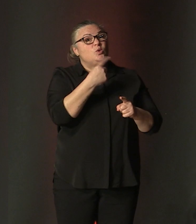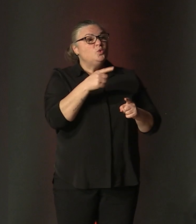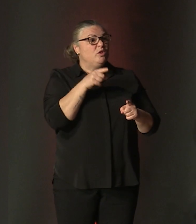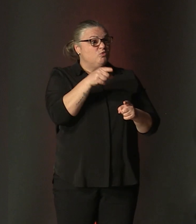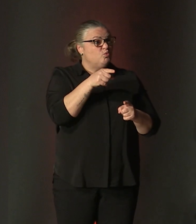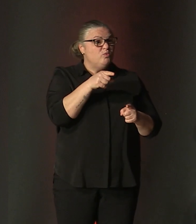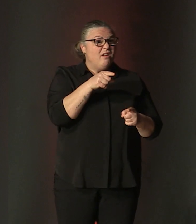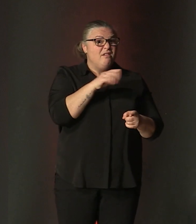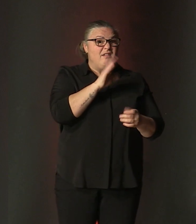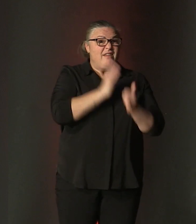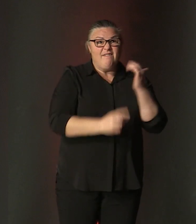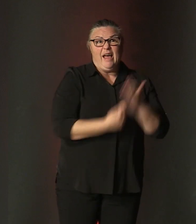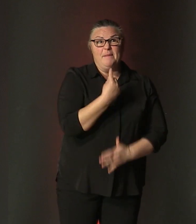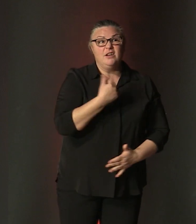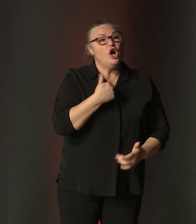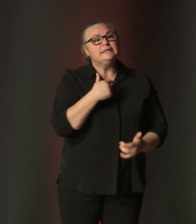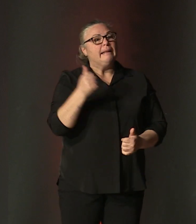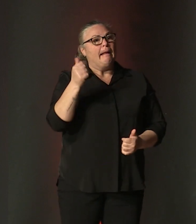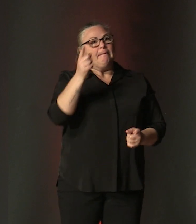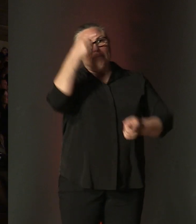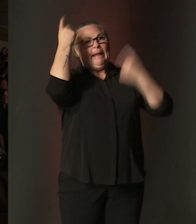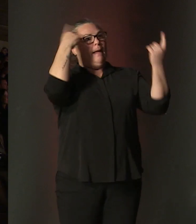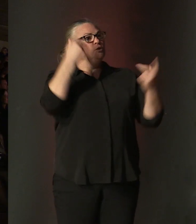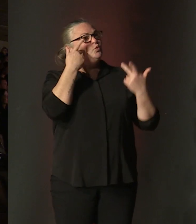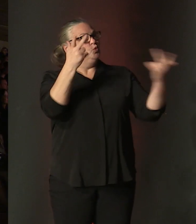actually happened, I just made it up to illustrate a point?